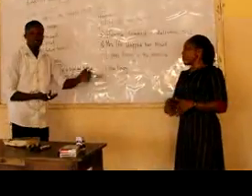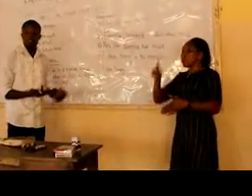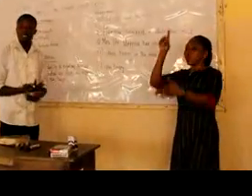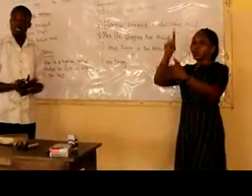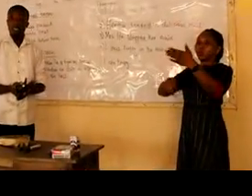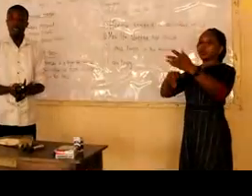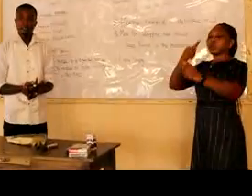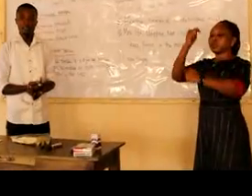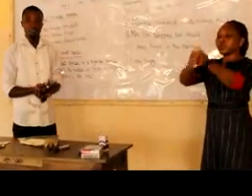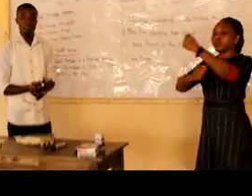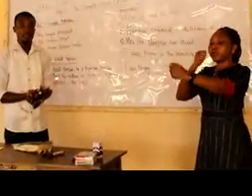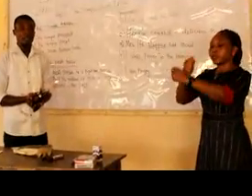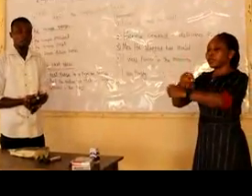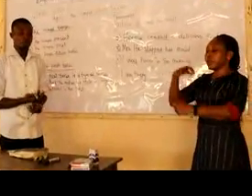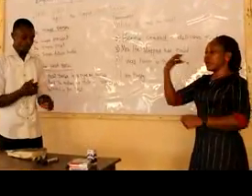this sentence in,